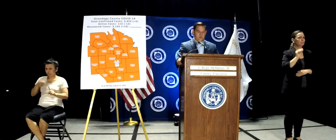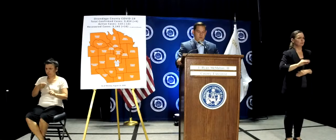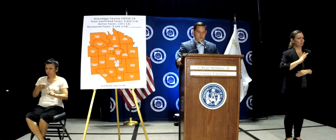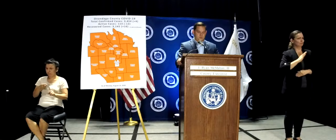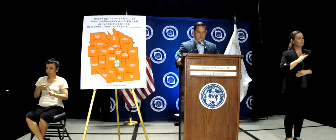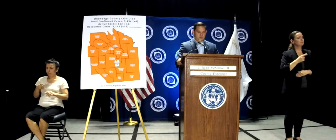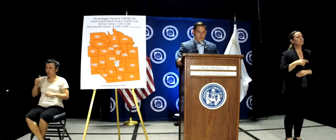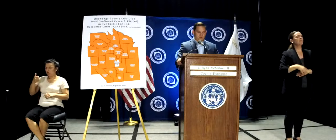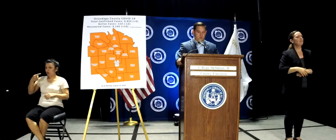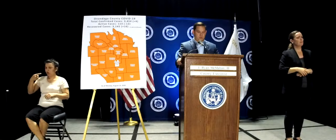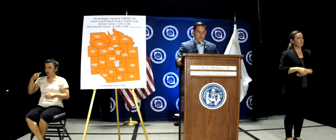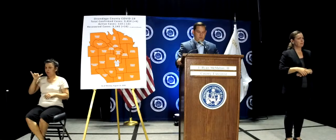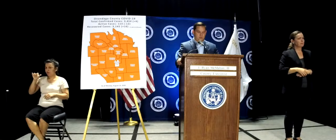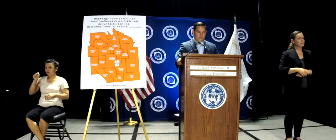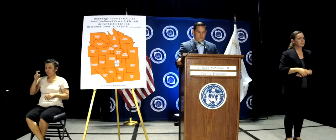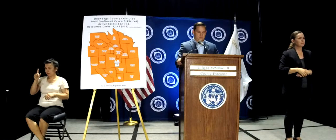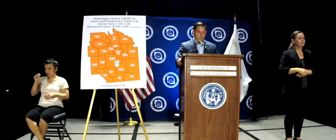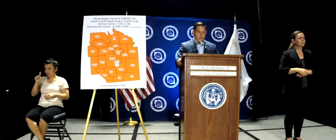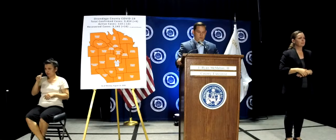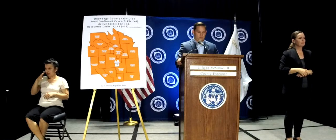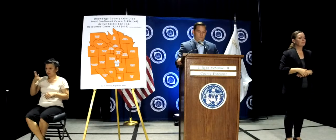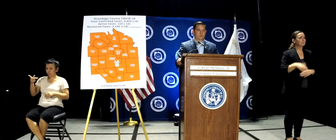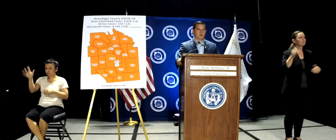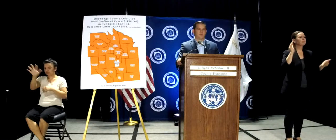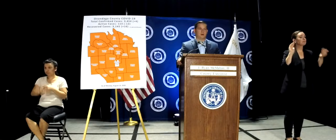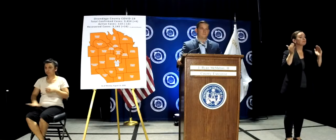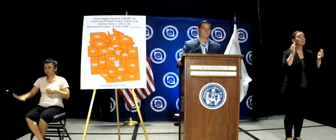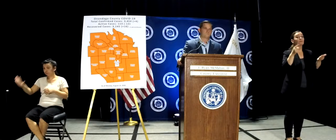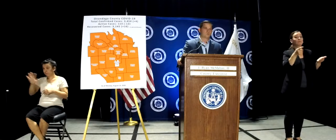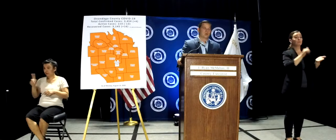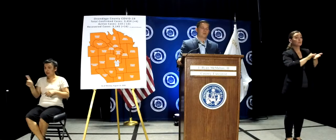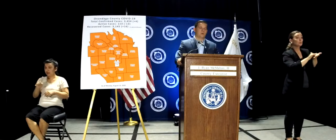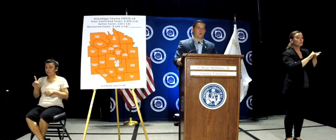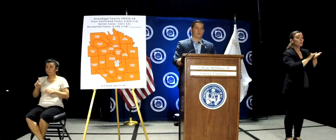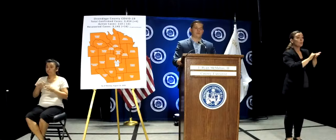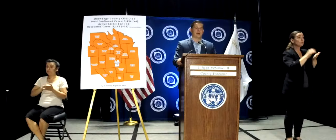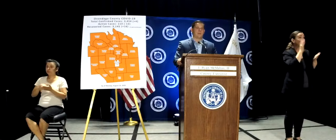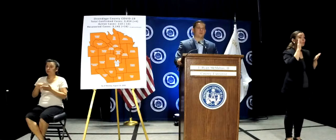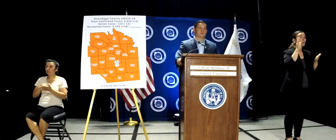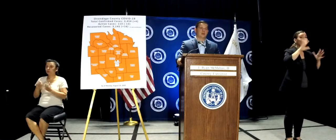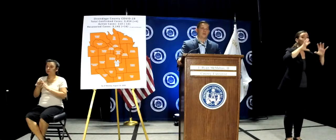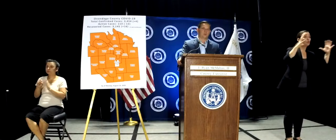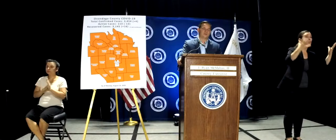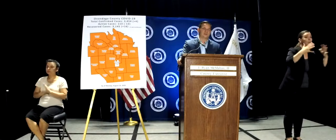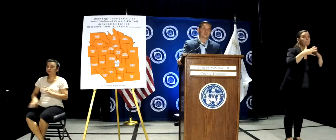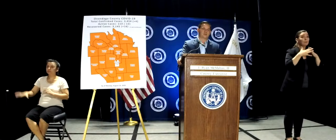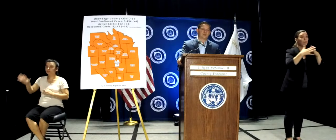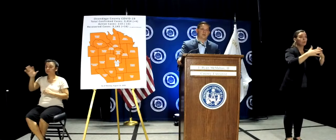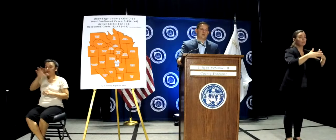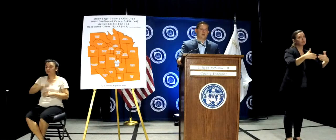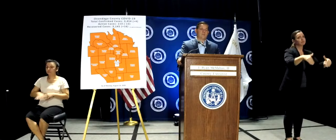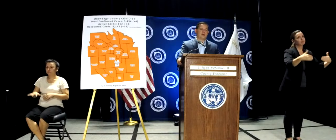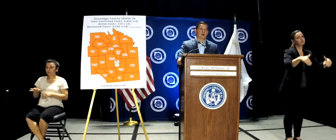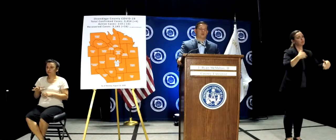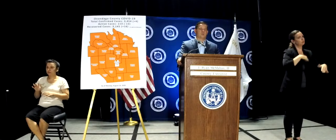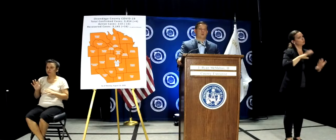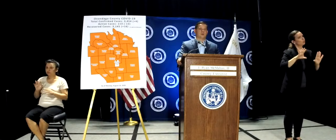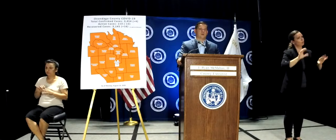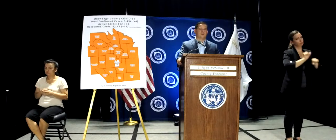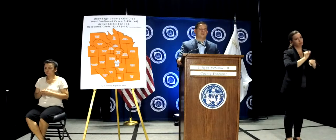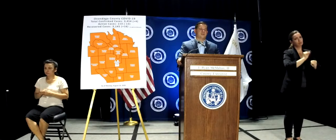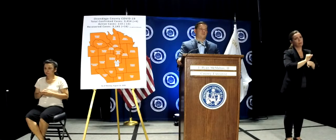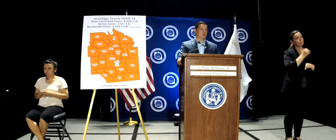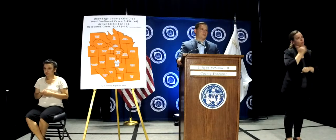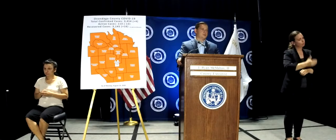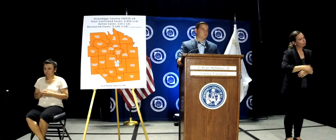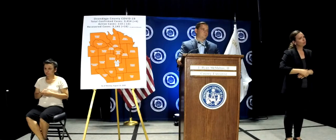also certainly the country and the world, if you think about it. And you think about what we've accomplished together, we've essentially made our community